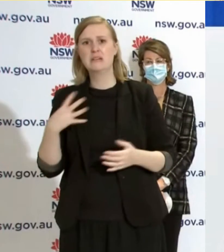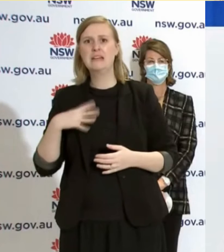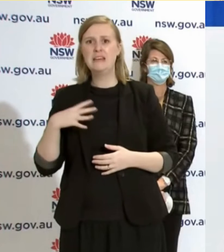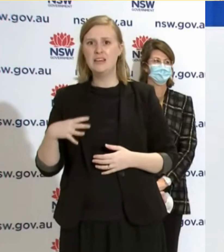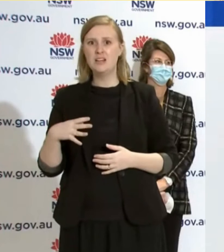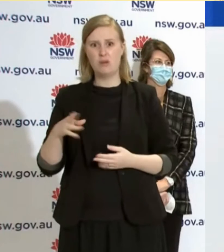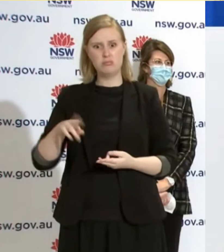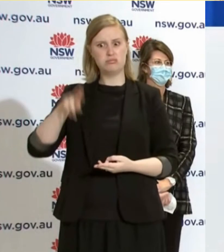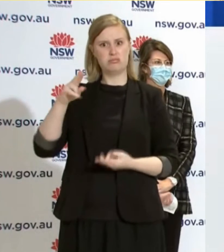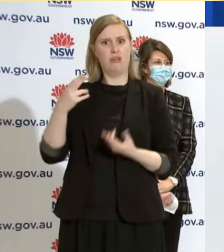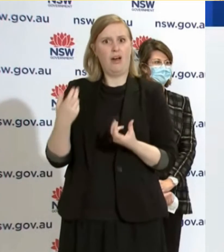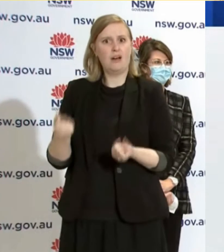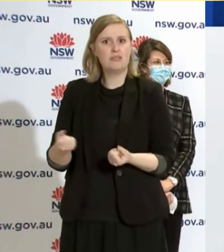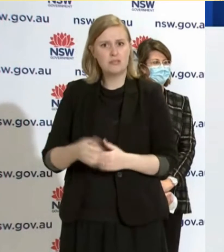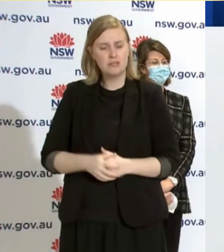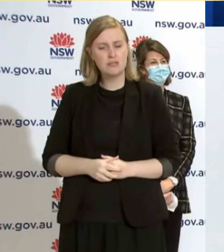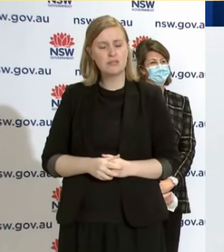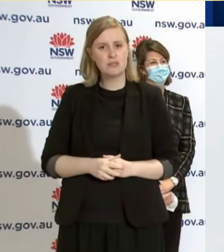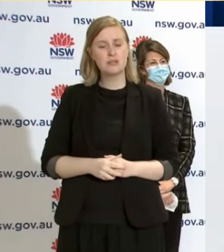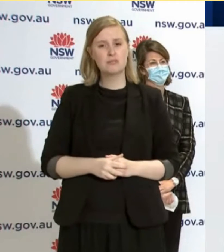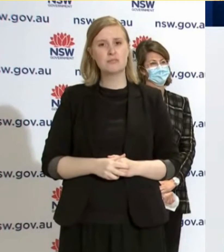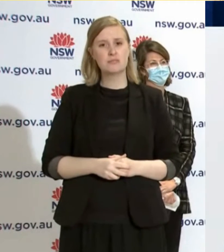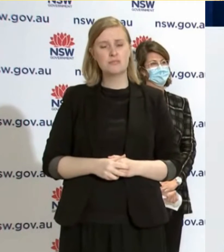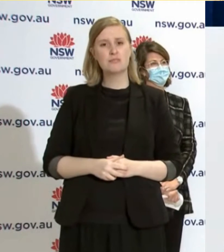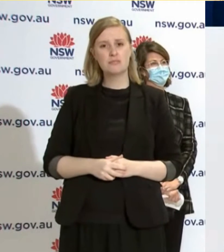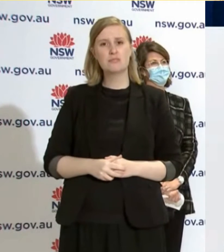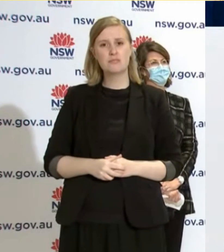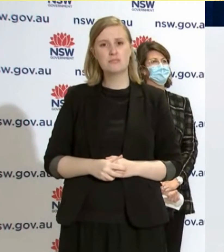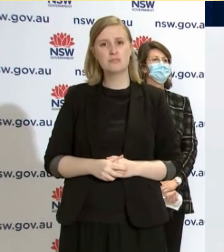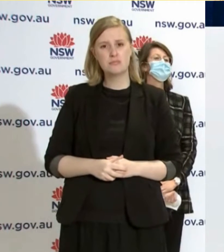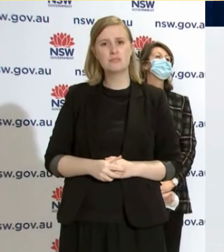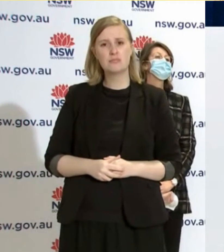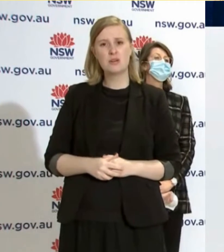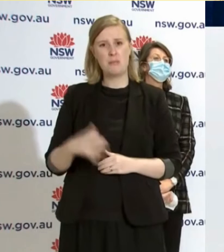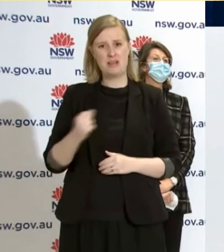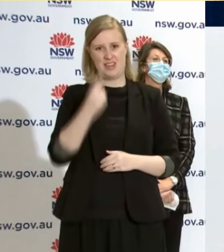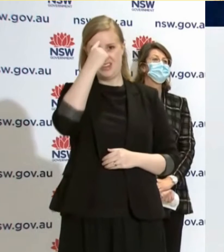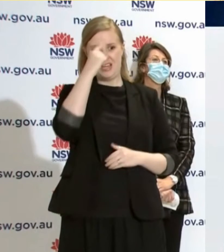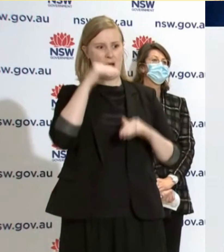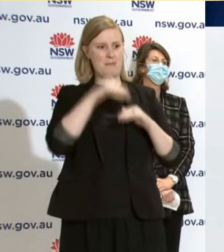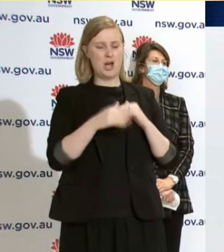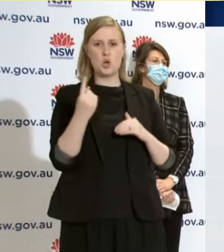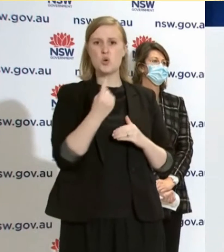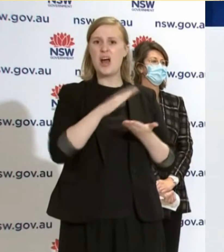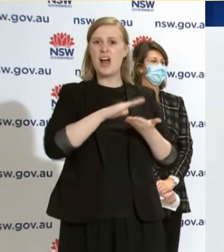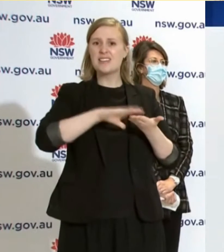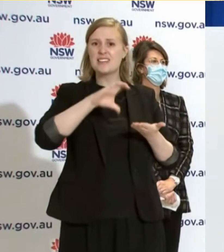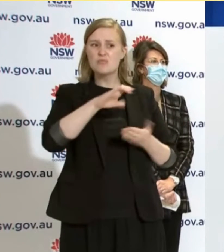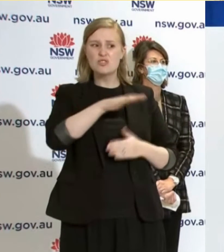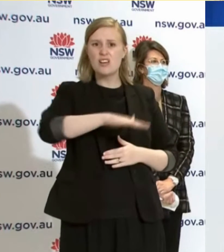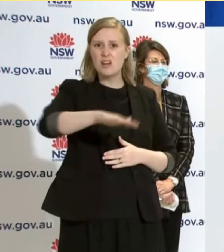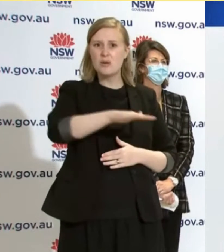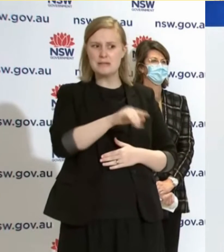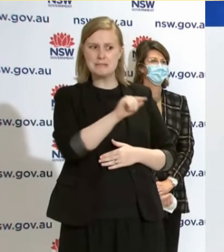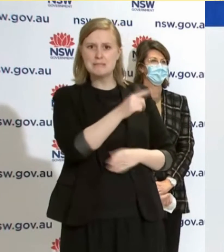disease. But we need to also make sure that we've done a vaccination in our social housing, we've vaccinated